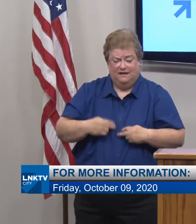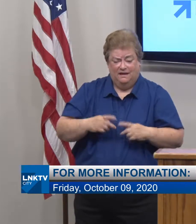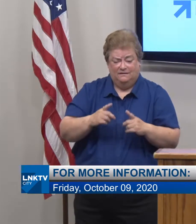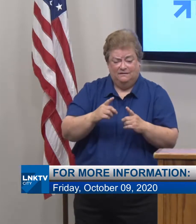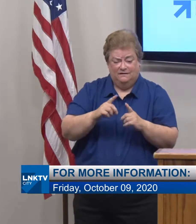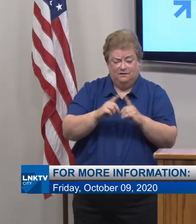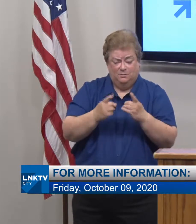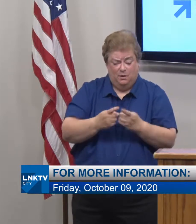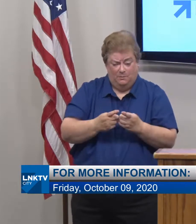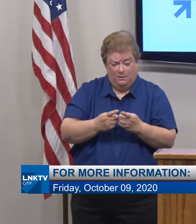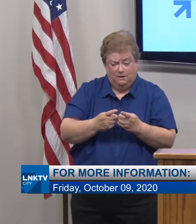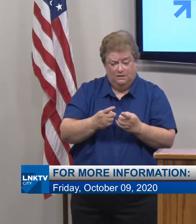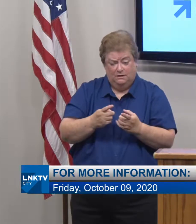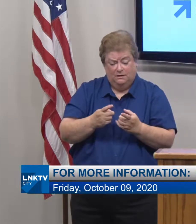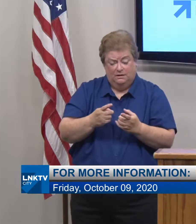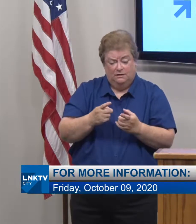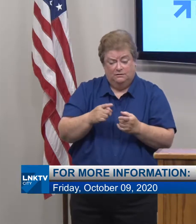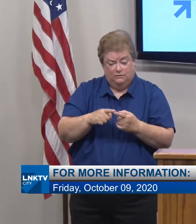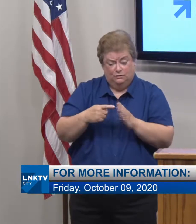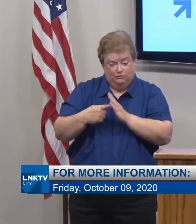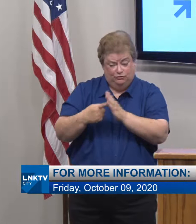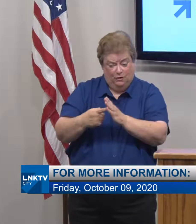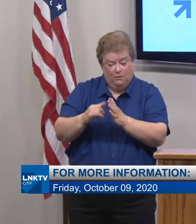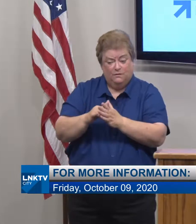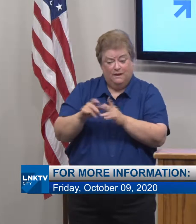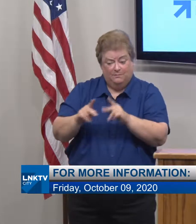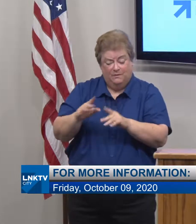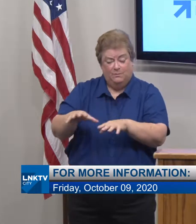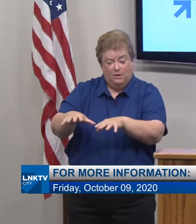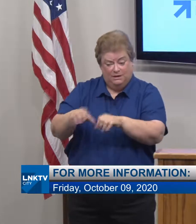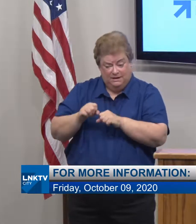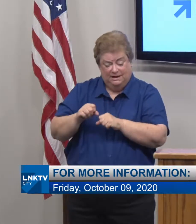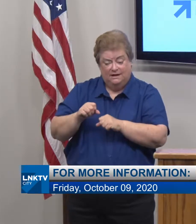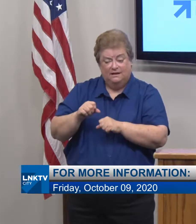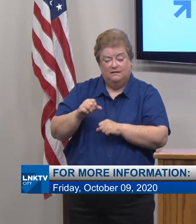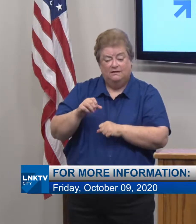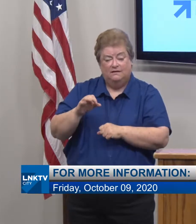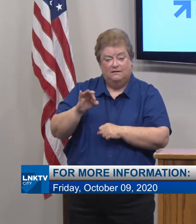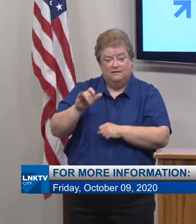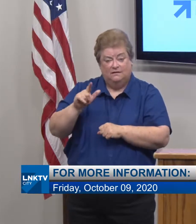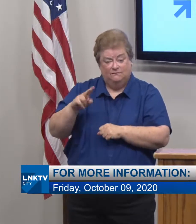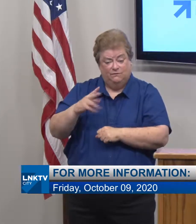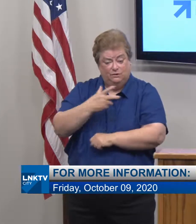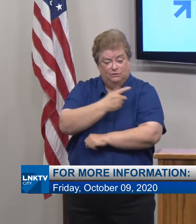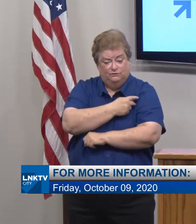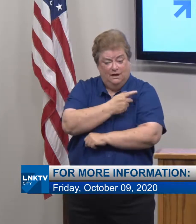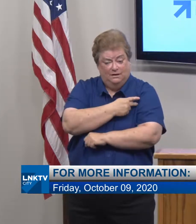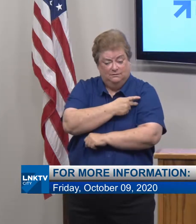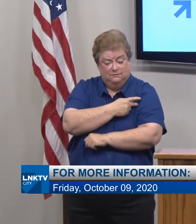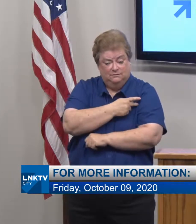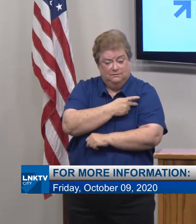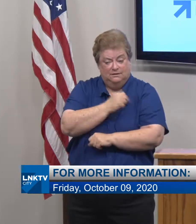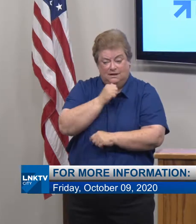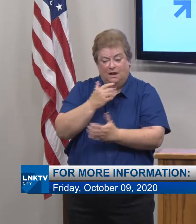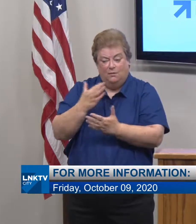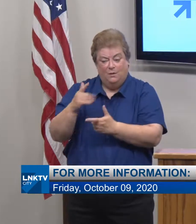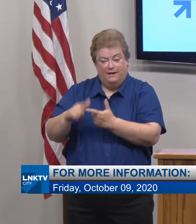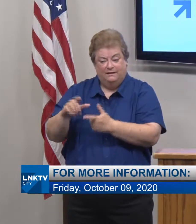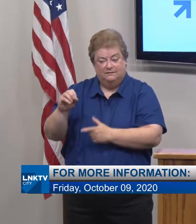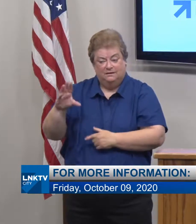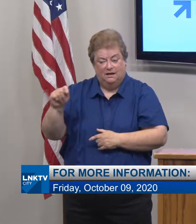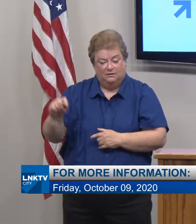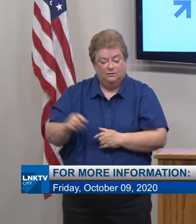the flu shot this year as opposed to a typical October? You